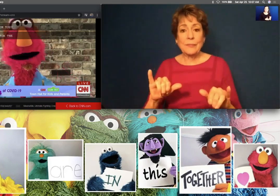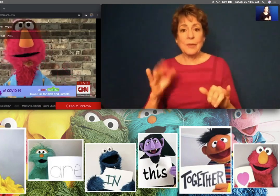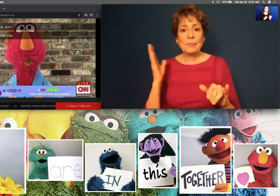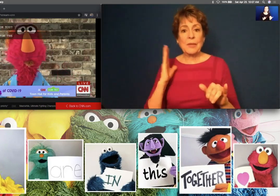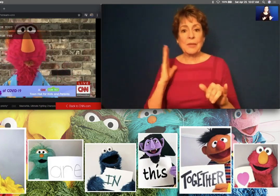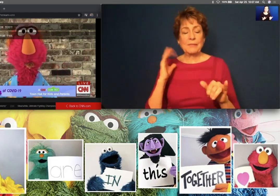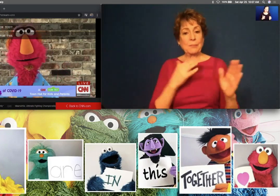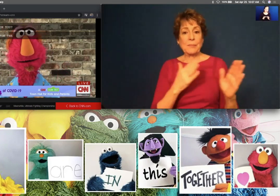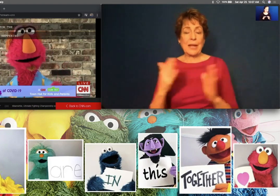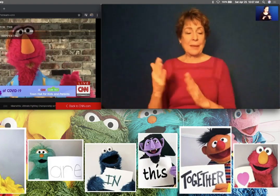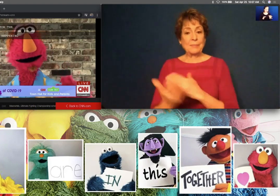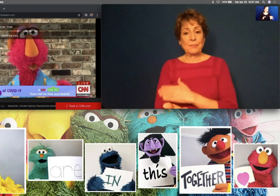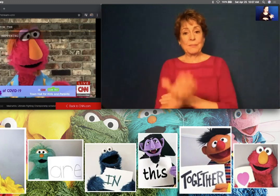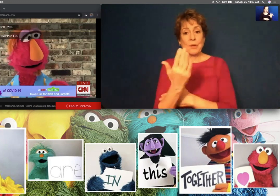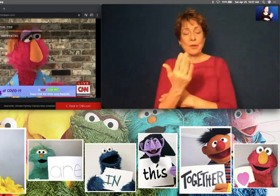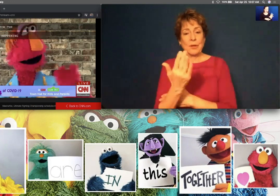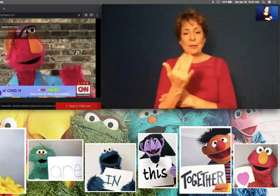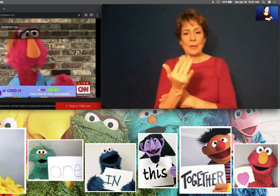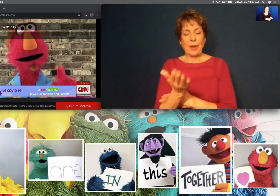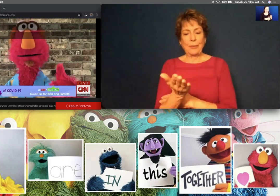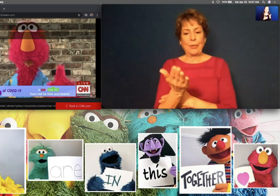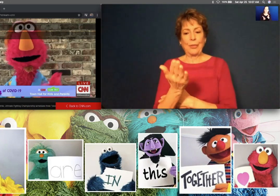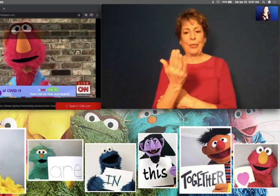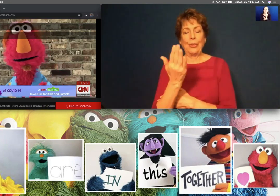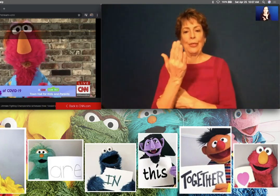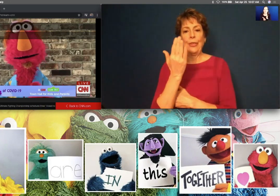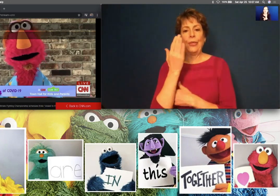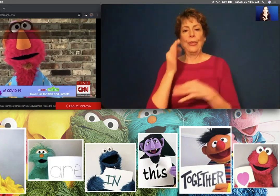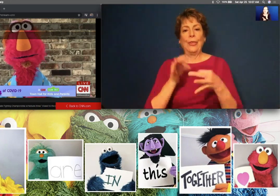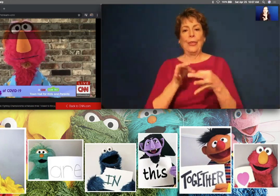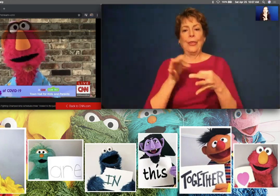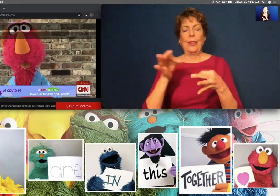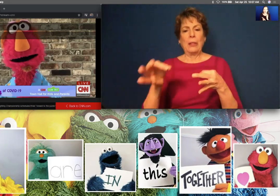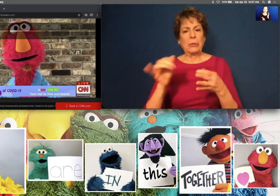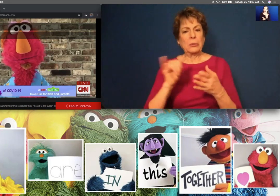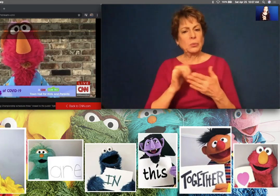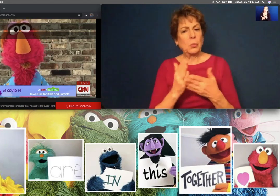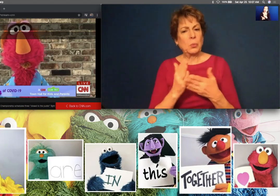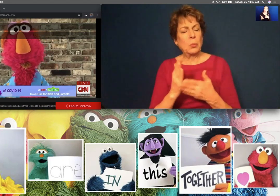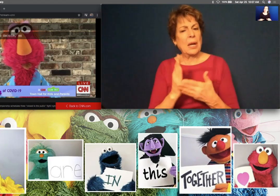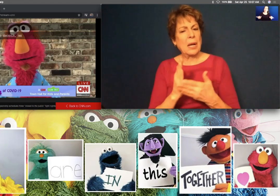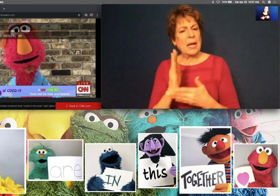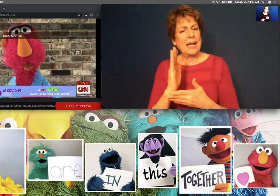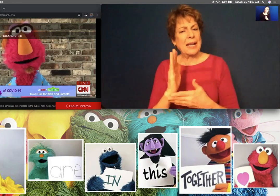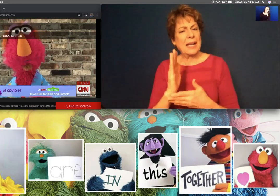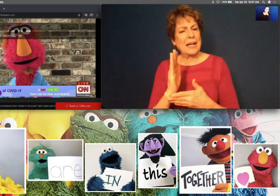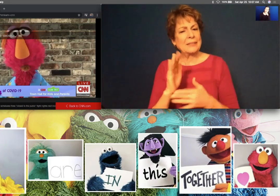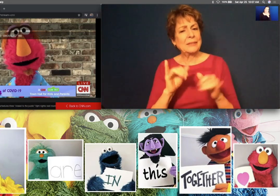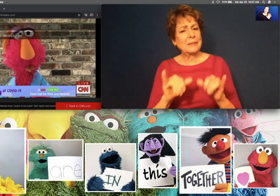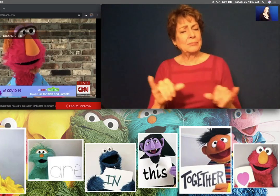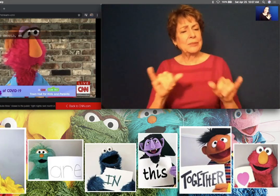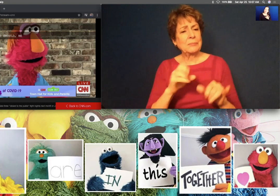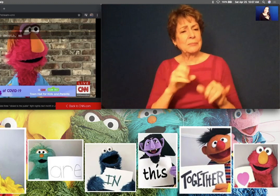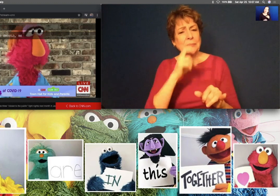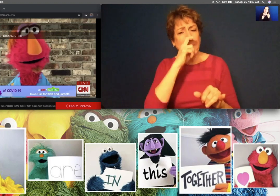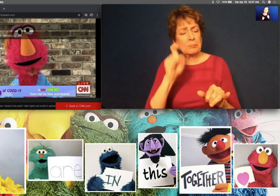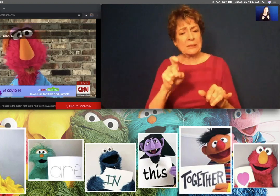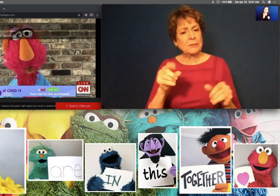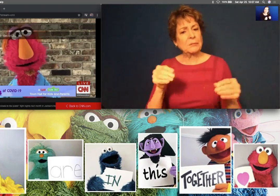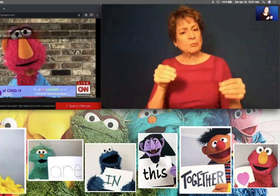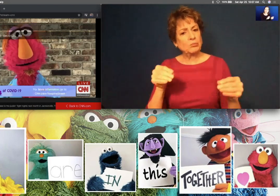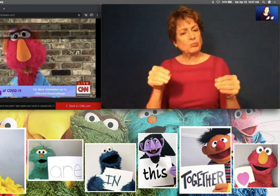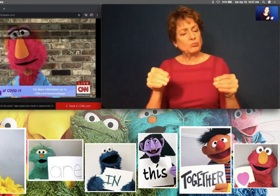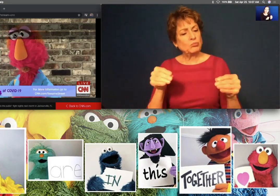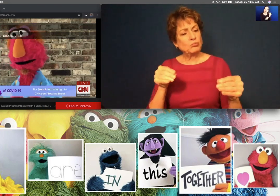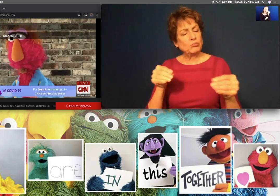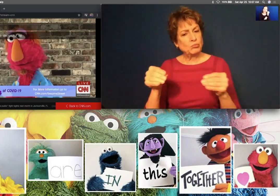afternoon? That's okay. Our routines can and should be flexible. It's